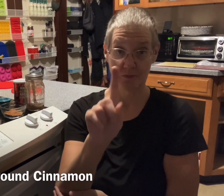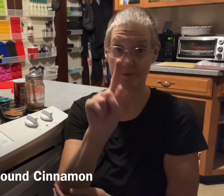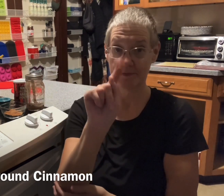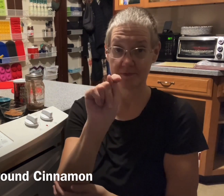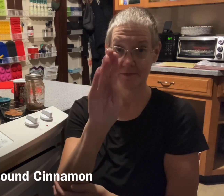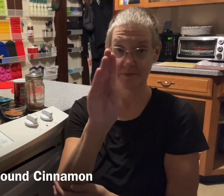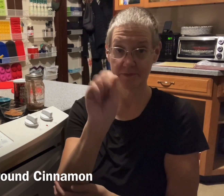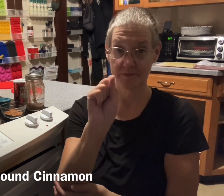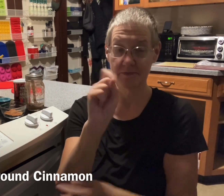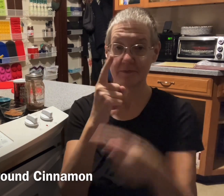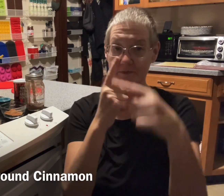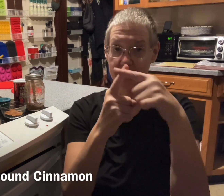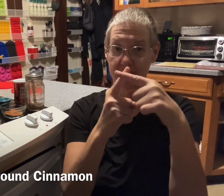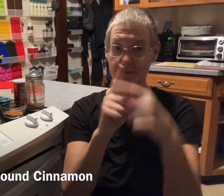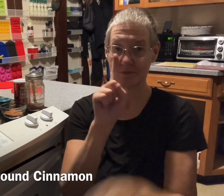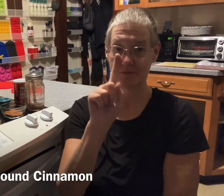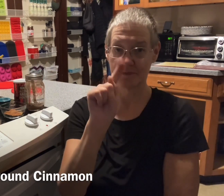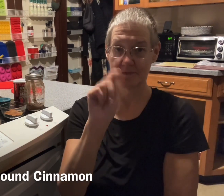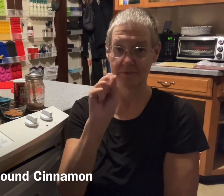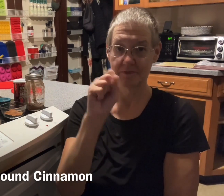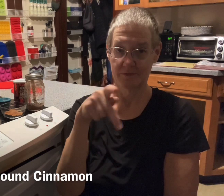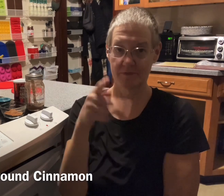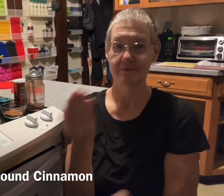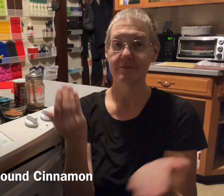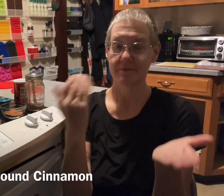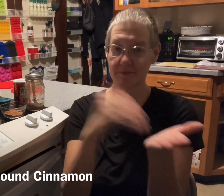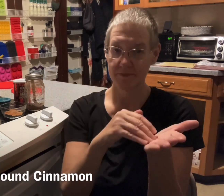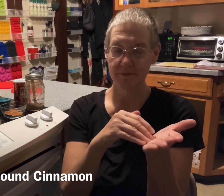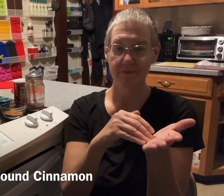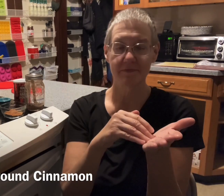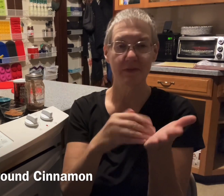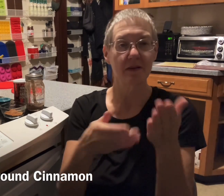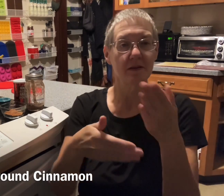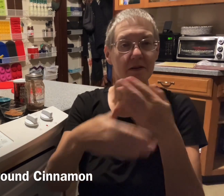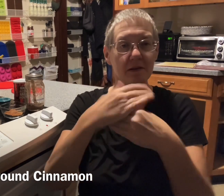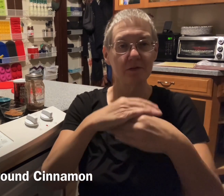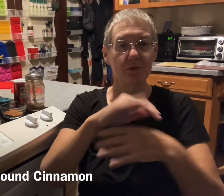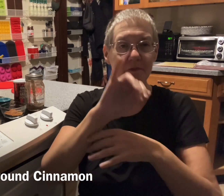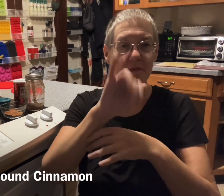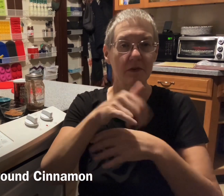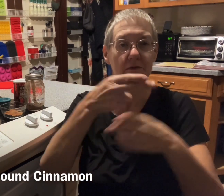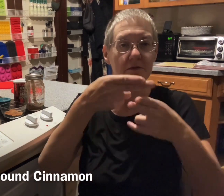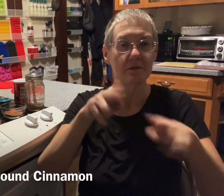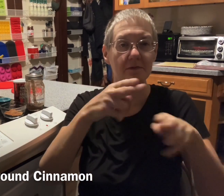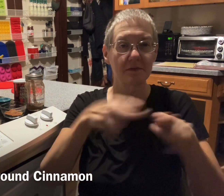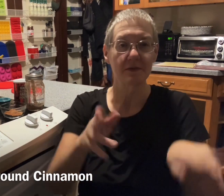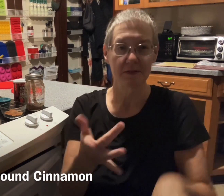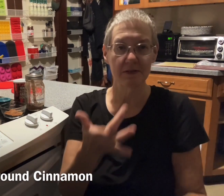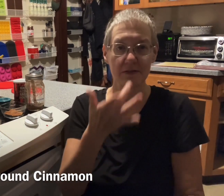It's going to be 1 tablespoon plus 1 teaspoon. Again, it's to cover up that eggy